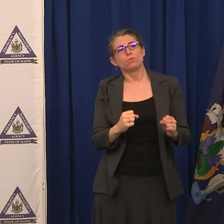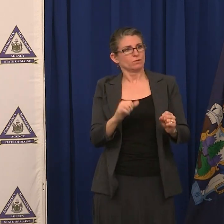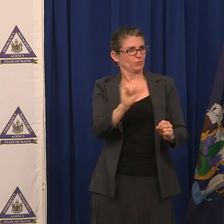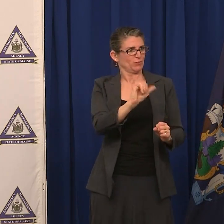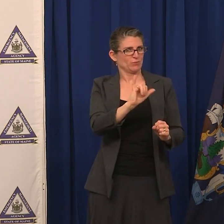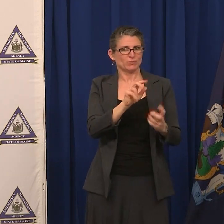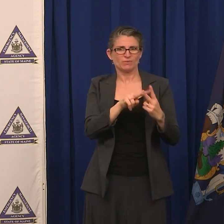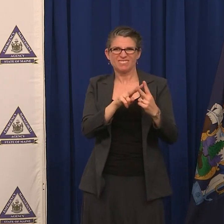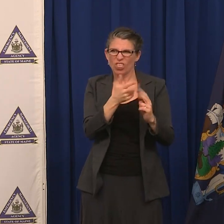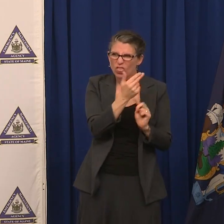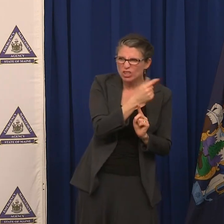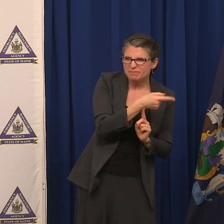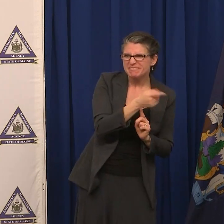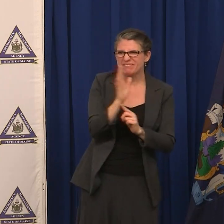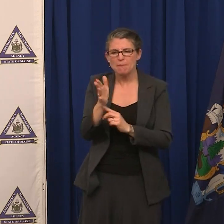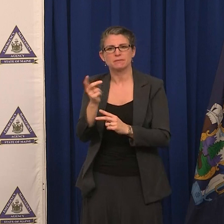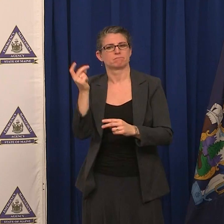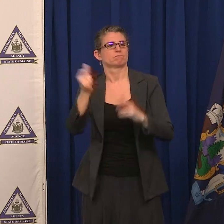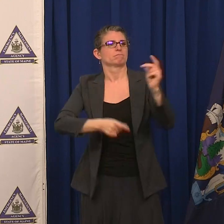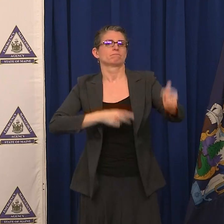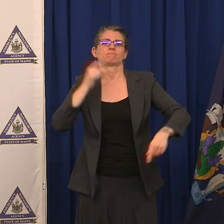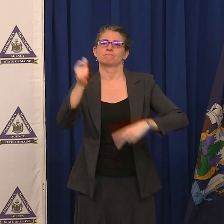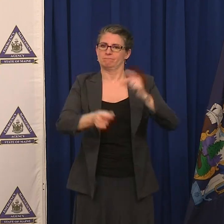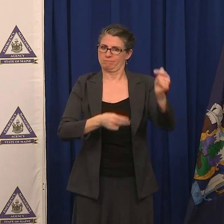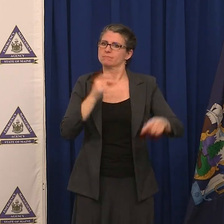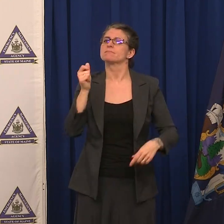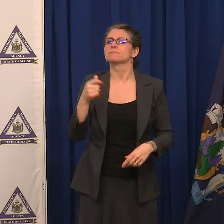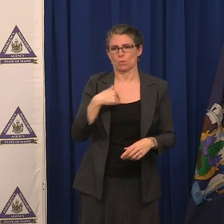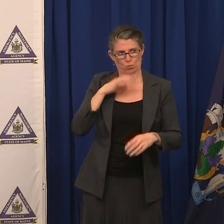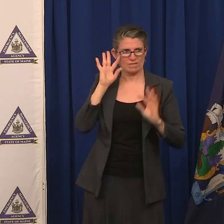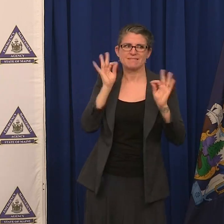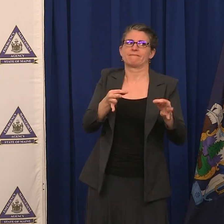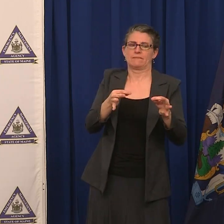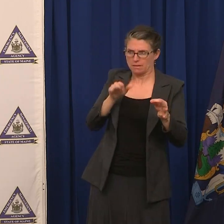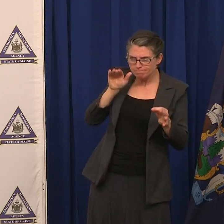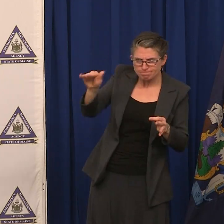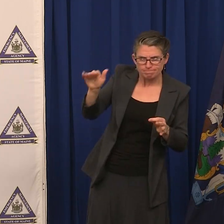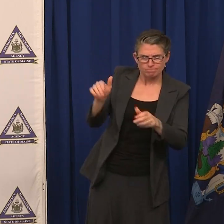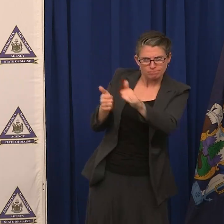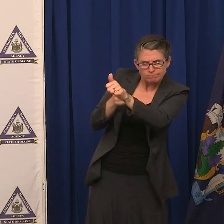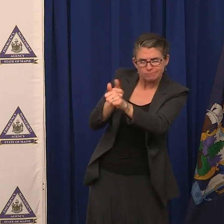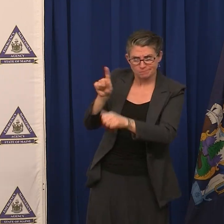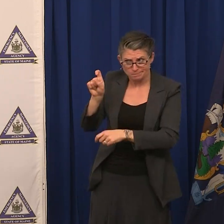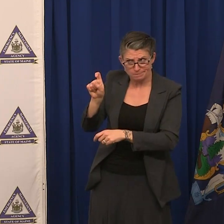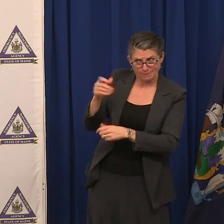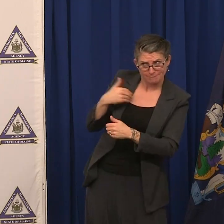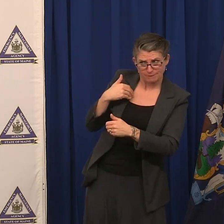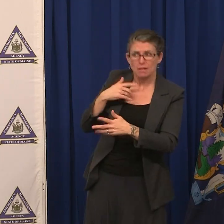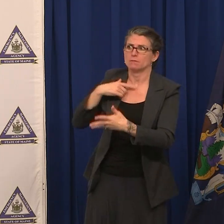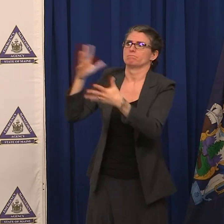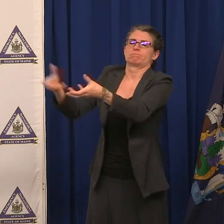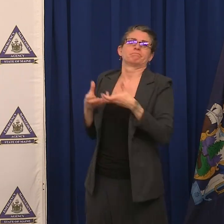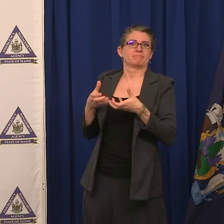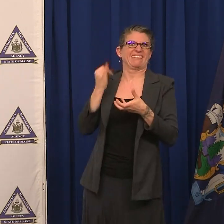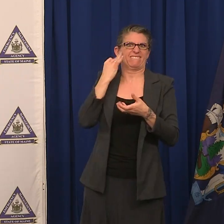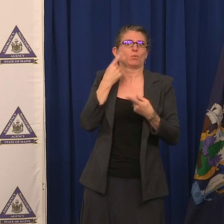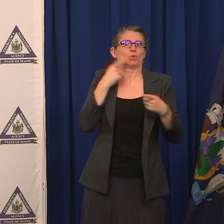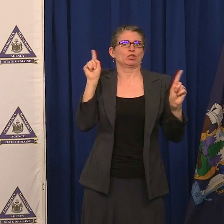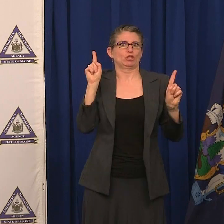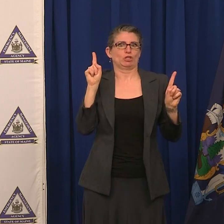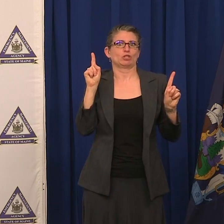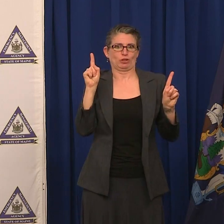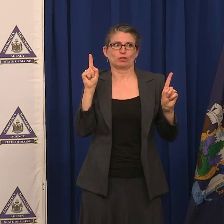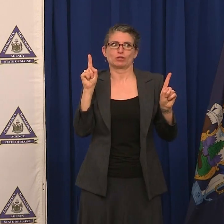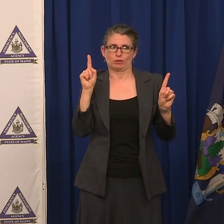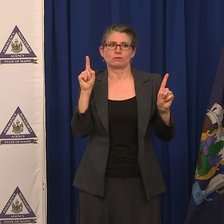is appropriate. I also just want to make a note as a footnote for clarity This strategy is what's called a point of